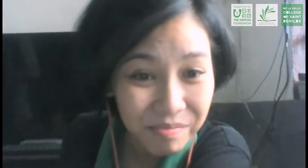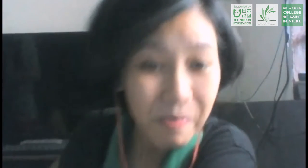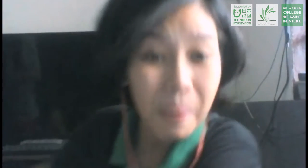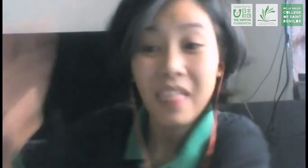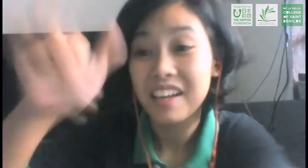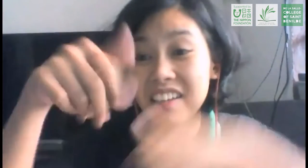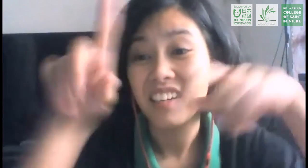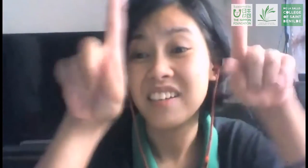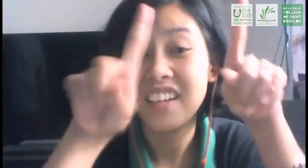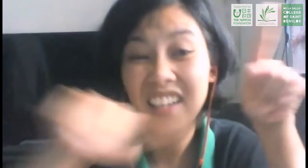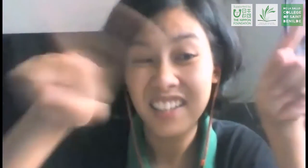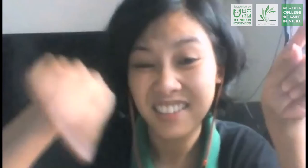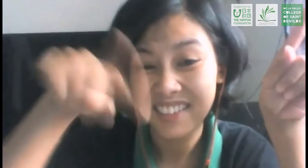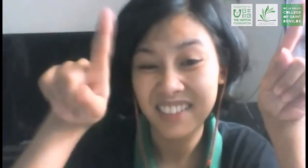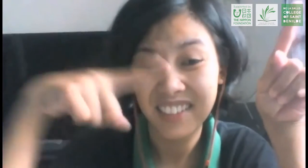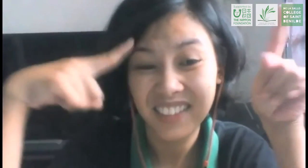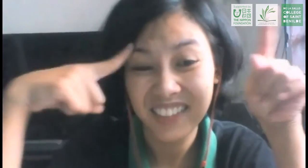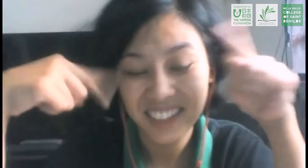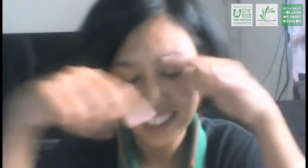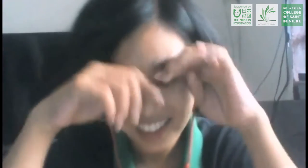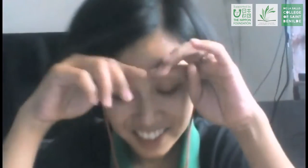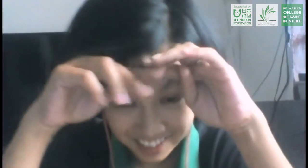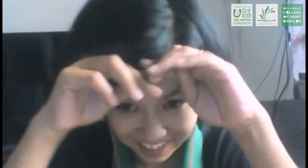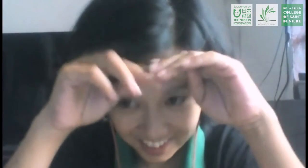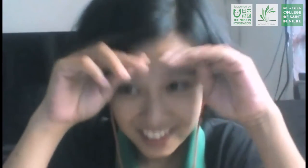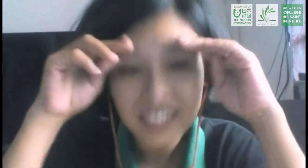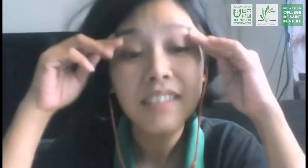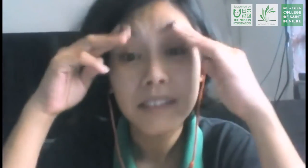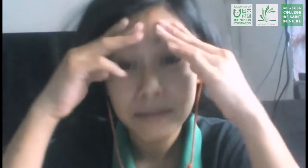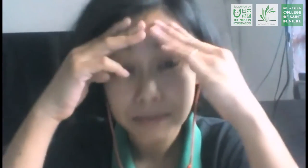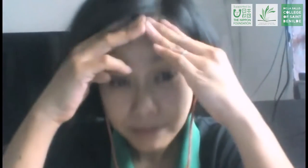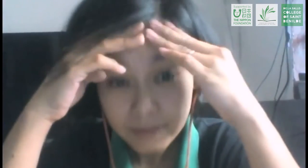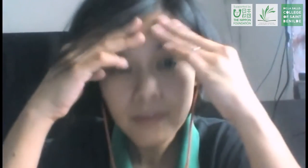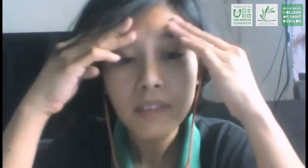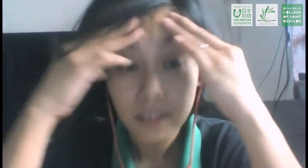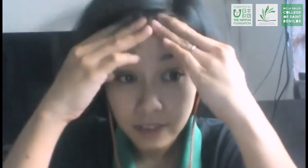We're deferring to Peebs. Why are you deferring to me? I didn't say anything.